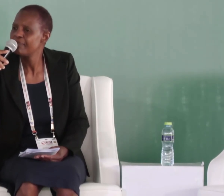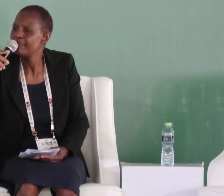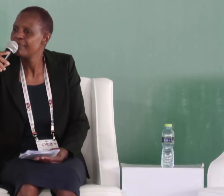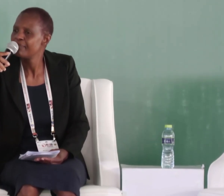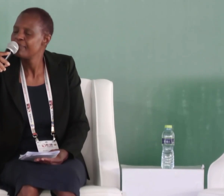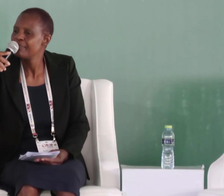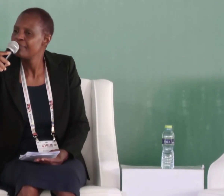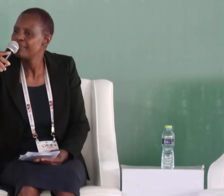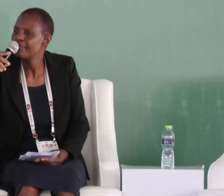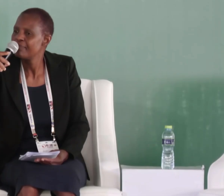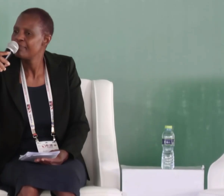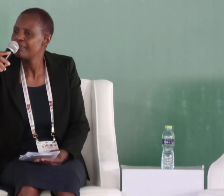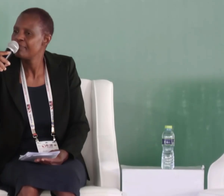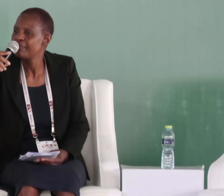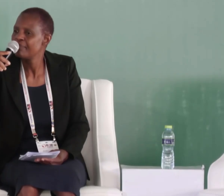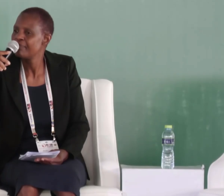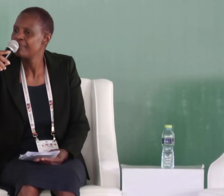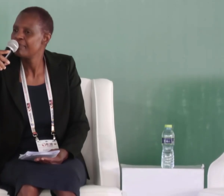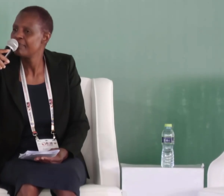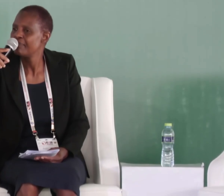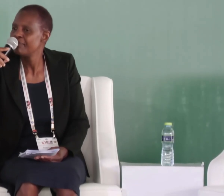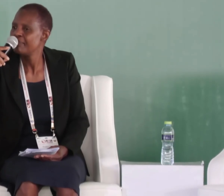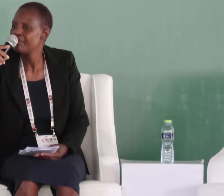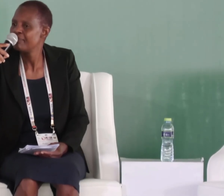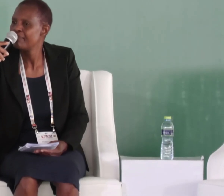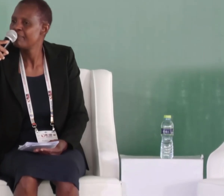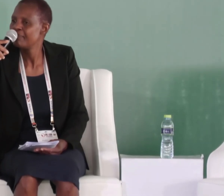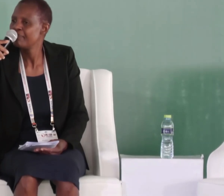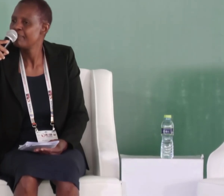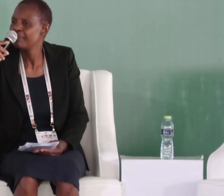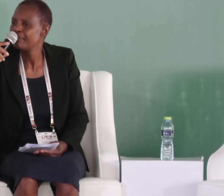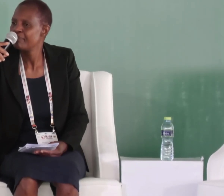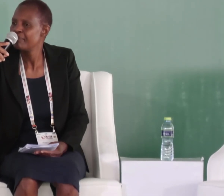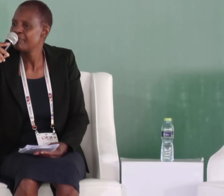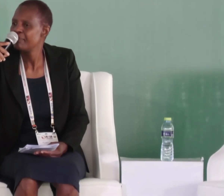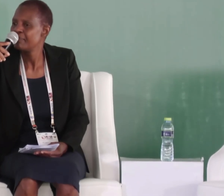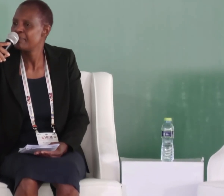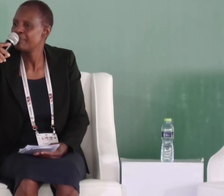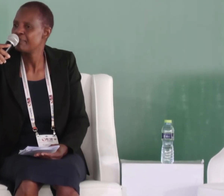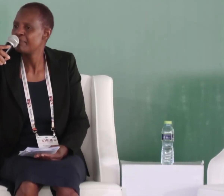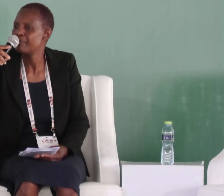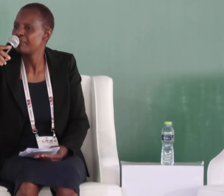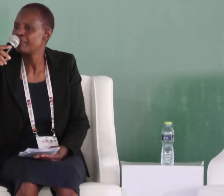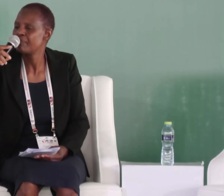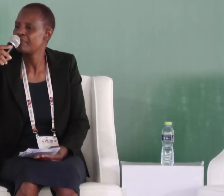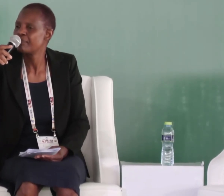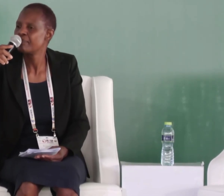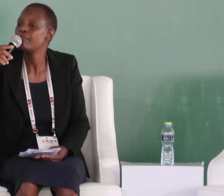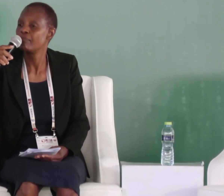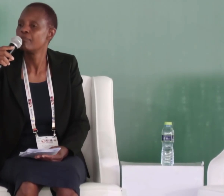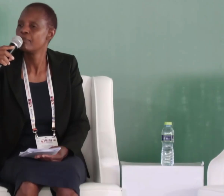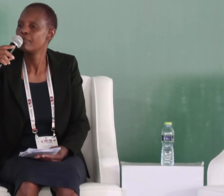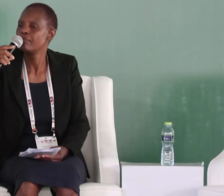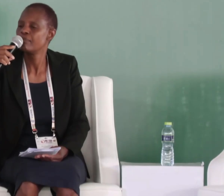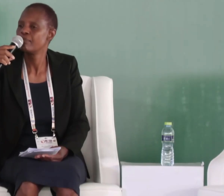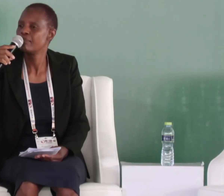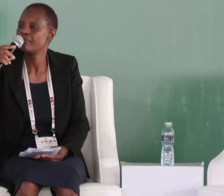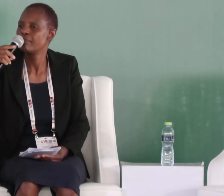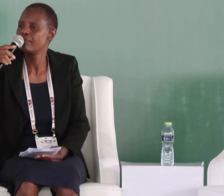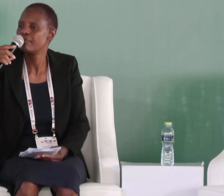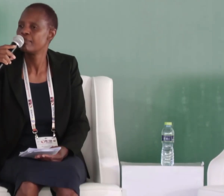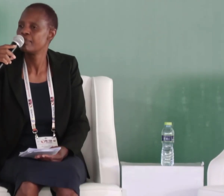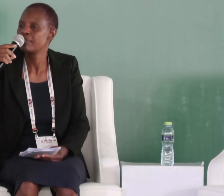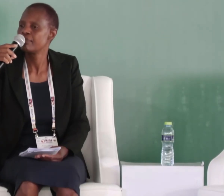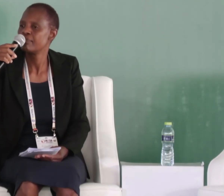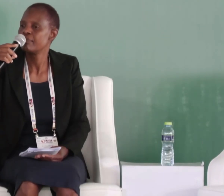whether the pharmacists that were used were facility-based, right? Or are they in the